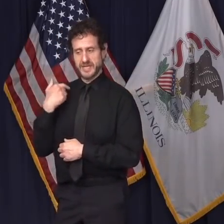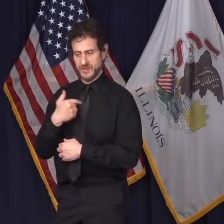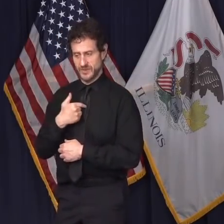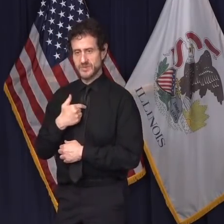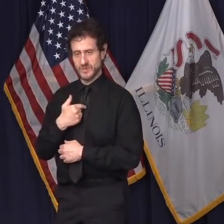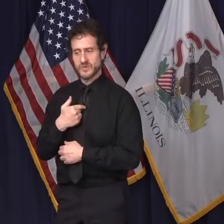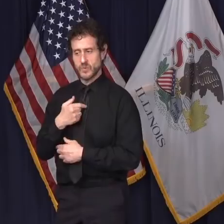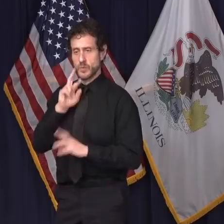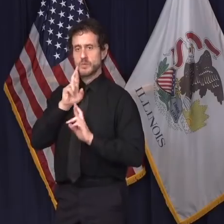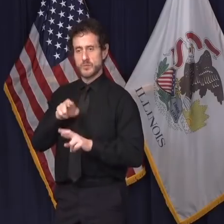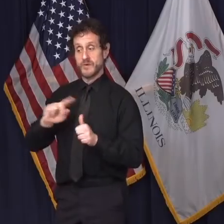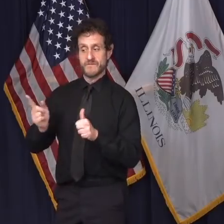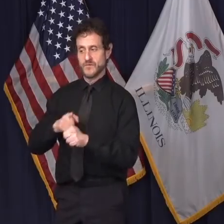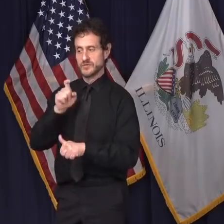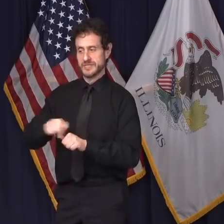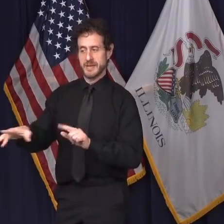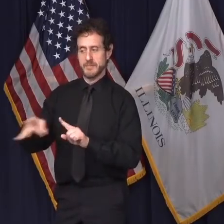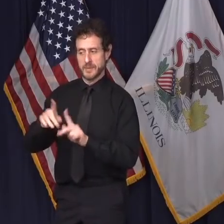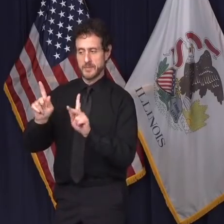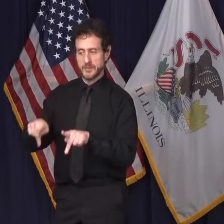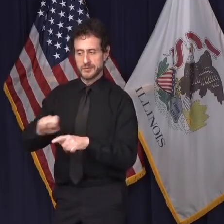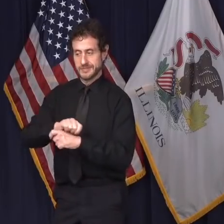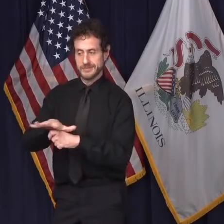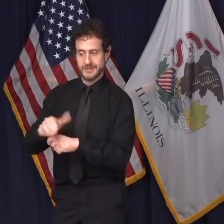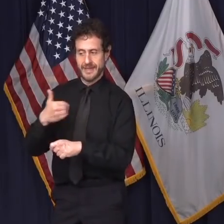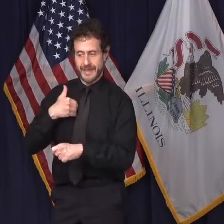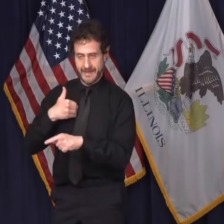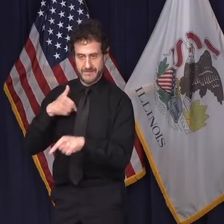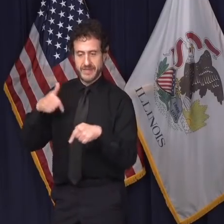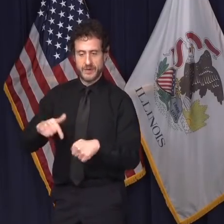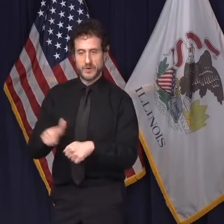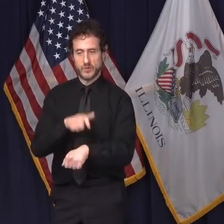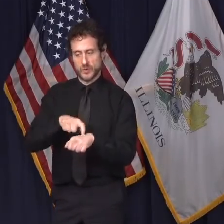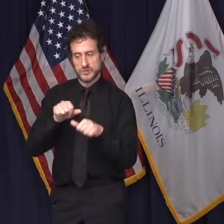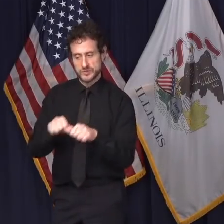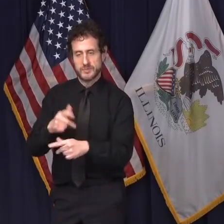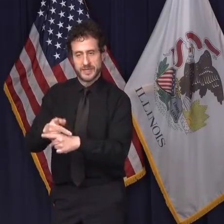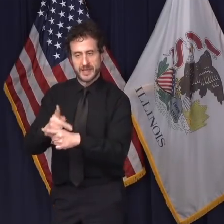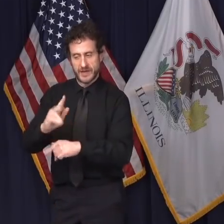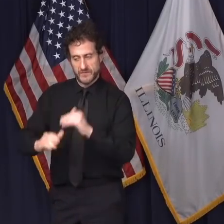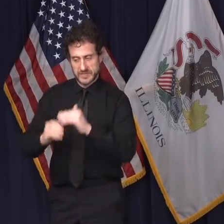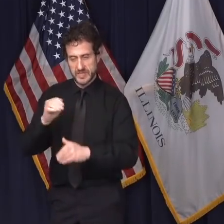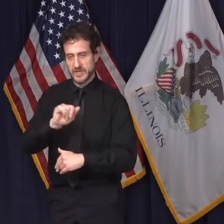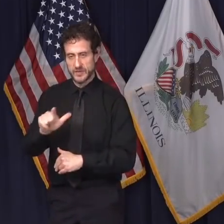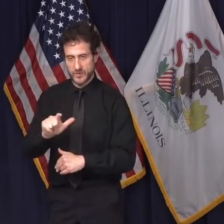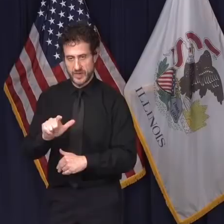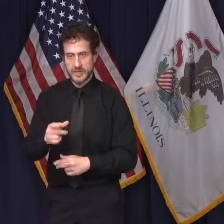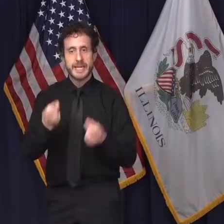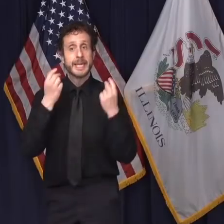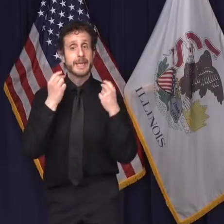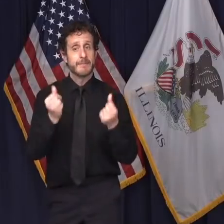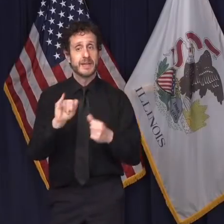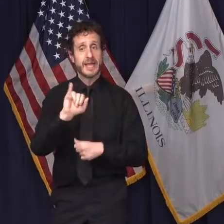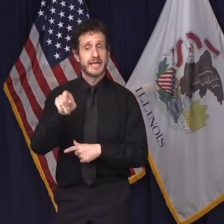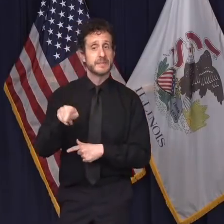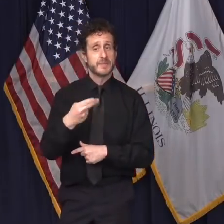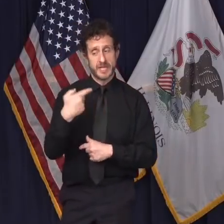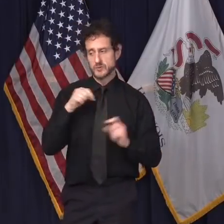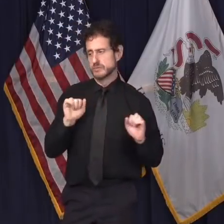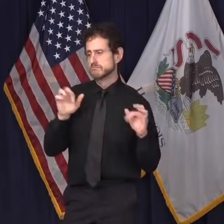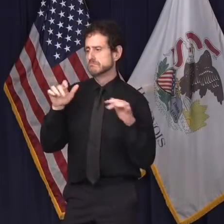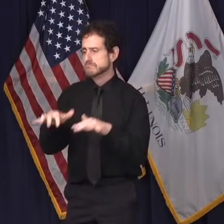first COVID-19 case in a long-term care facility in Illinois. IDPH was on site immediately to